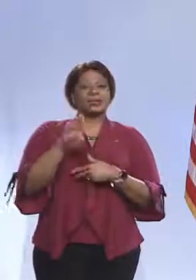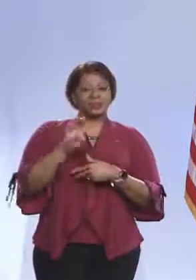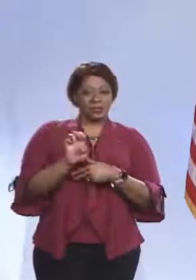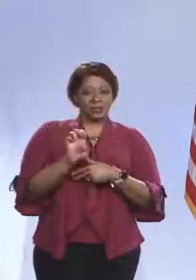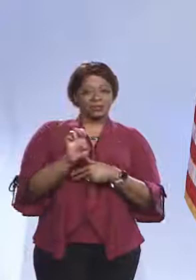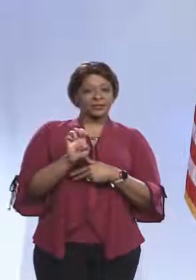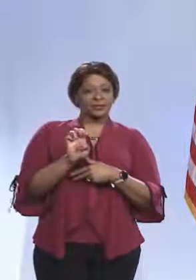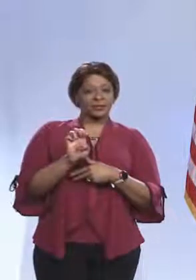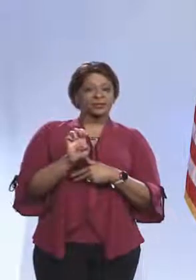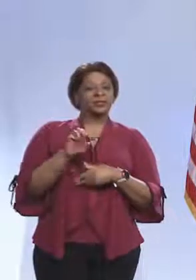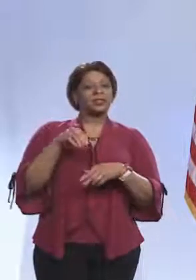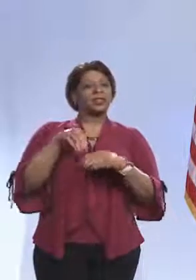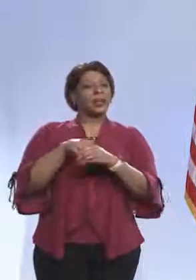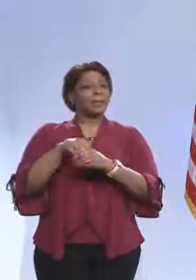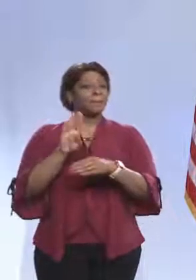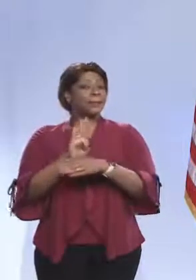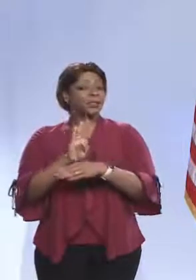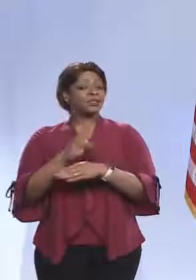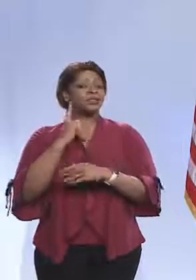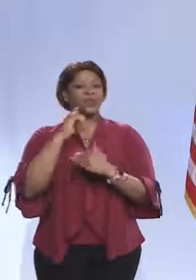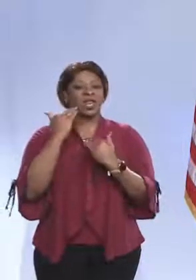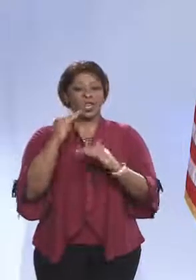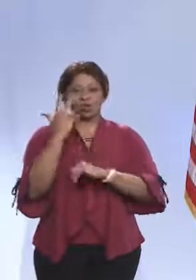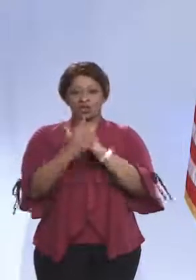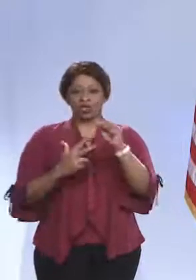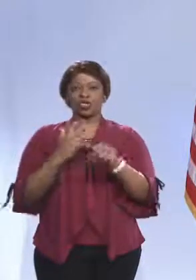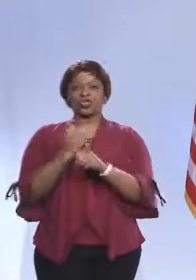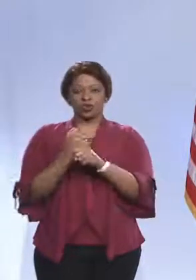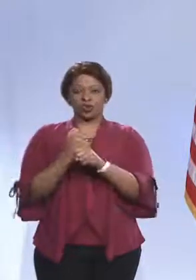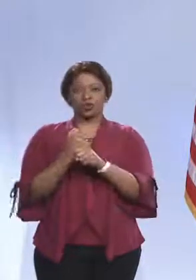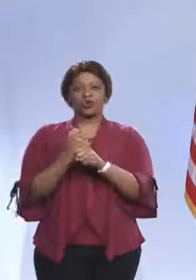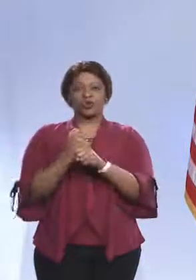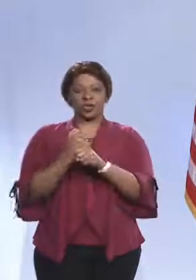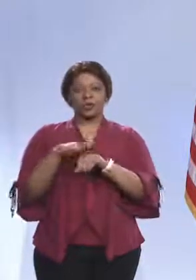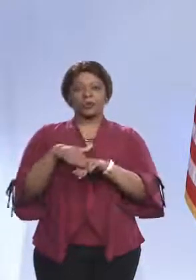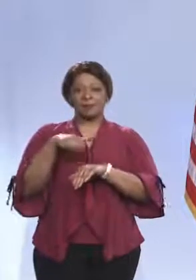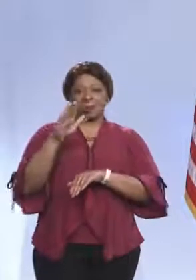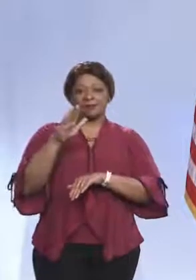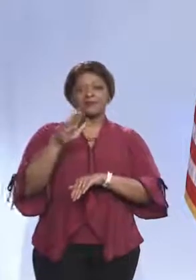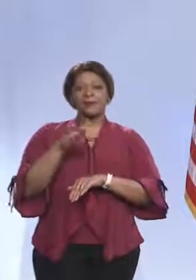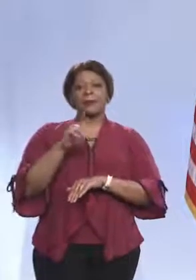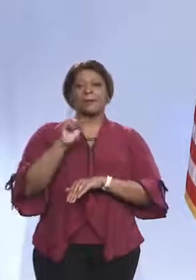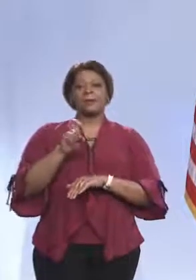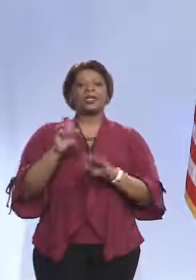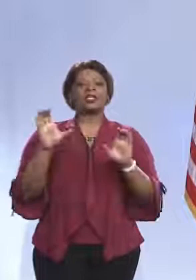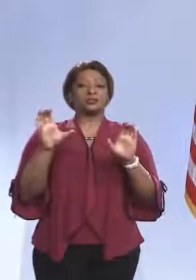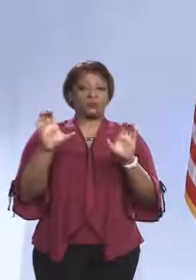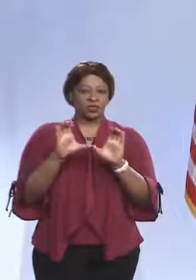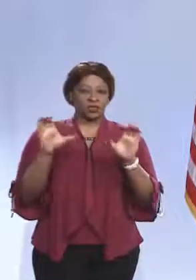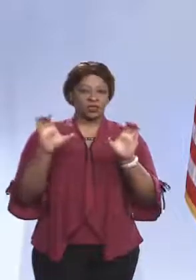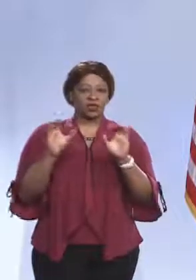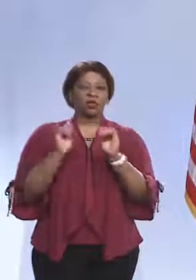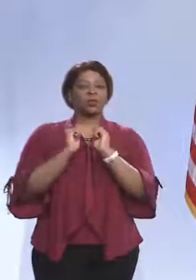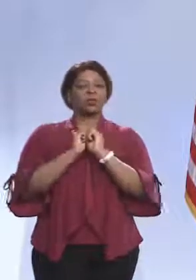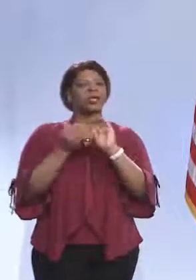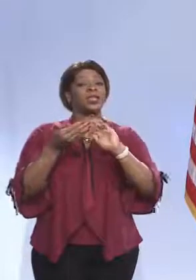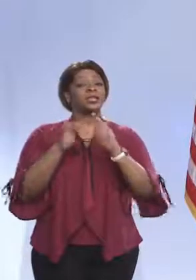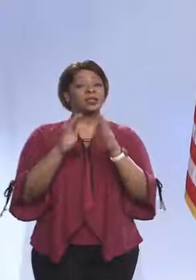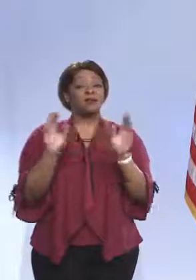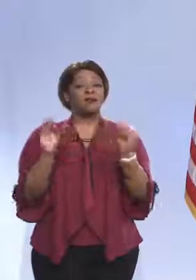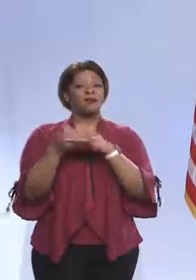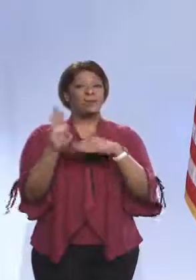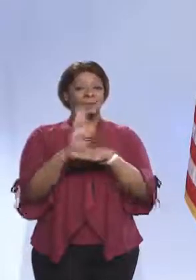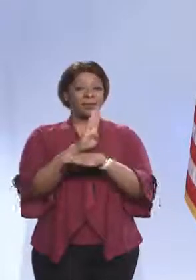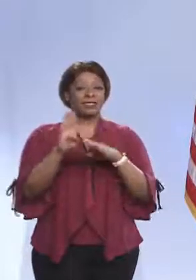you must have been in business for at least 3 years, and you must be certified with the city's Office of